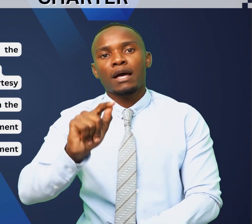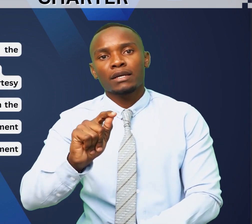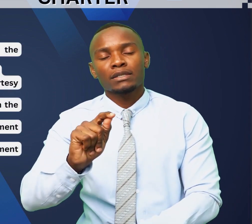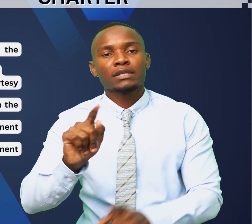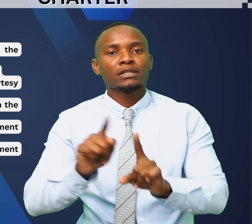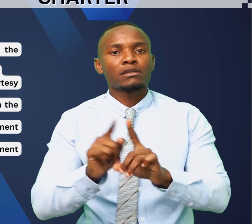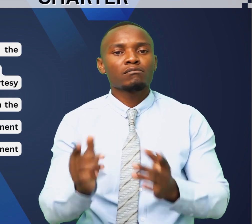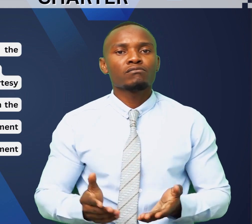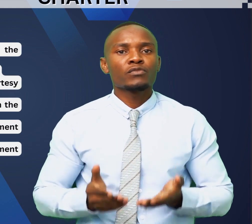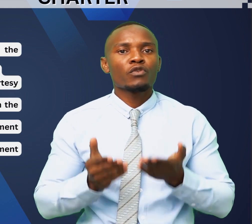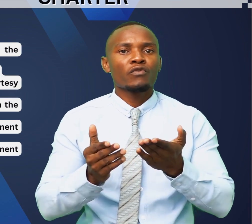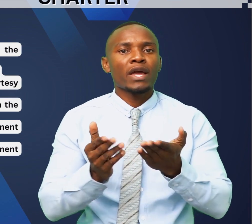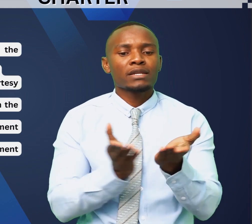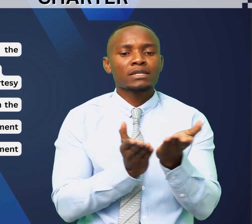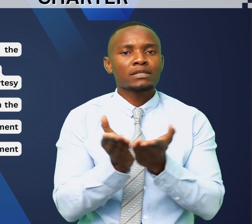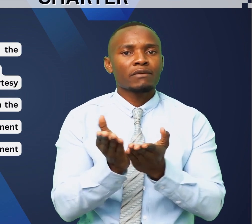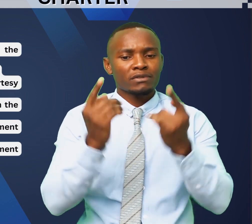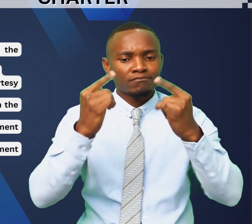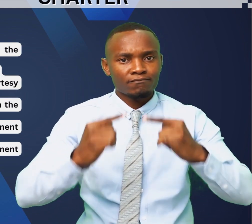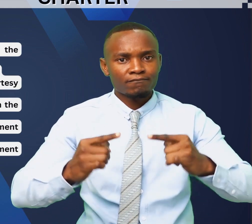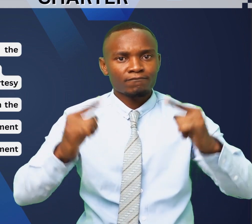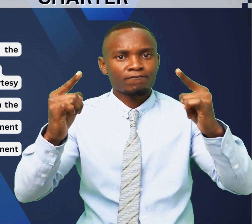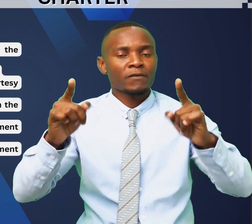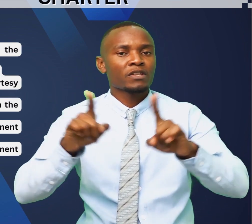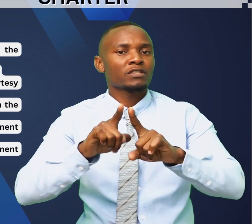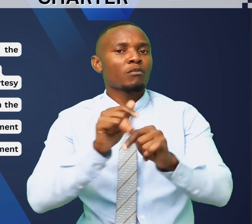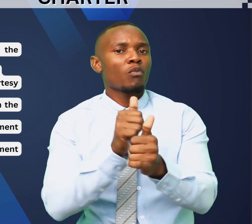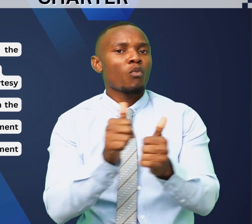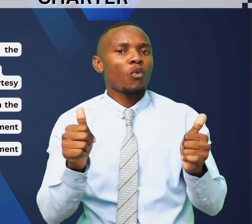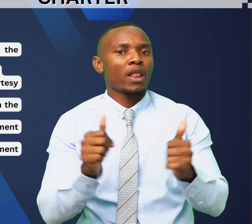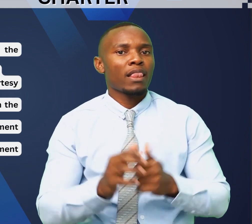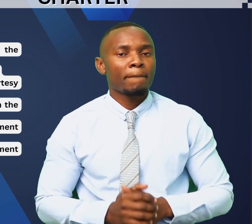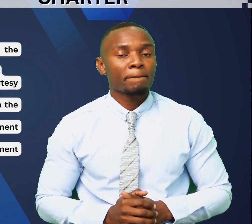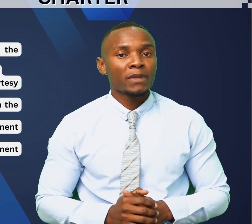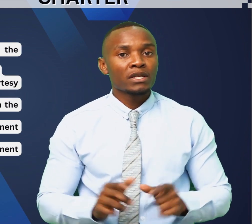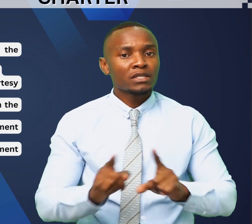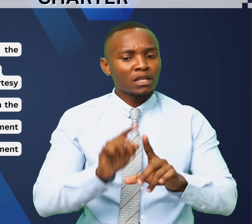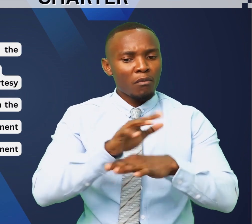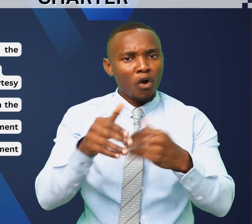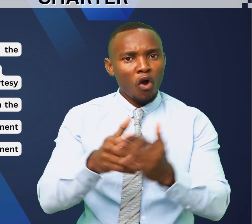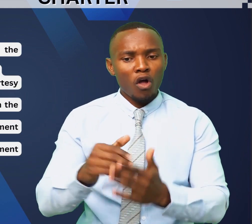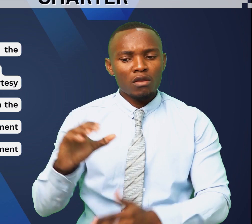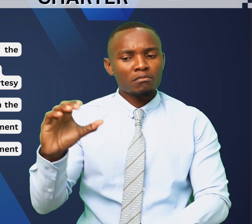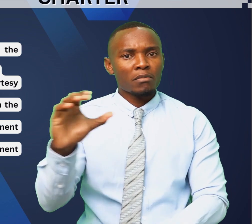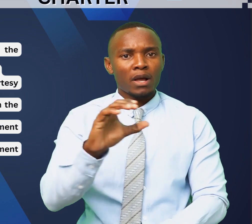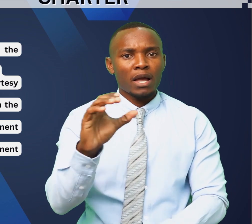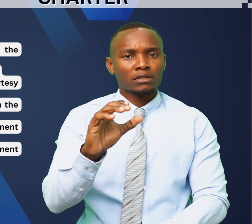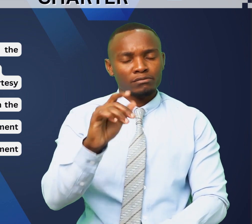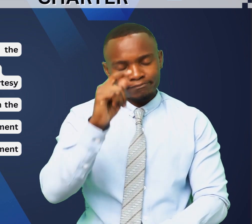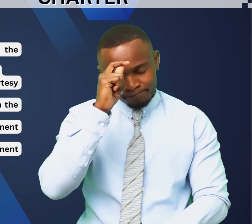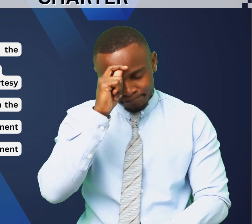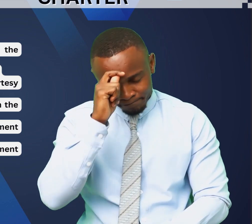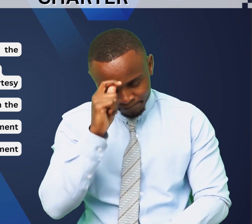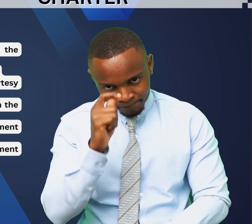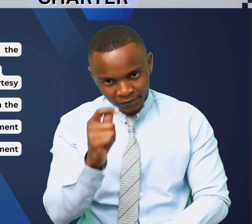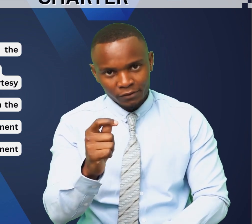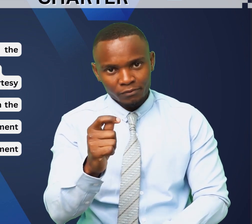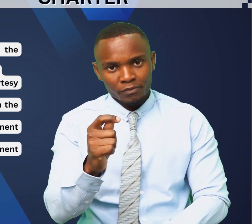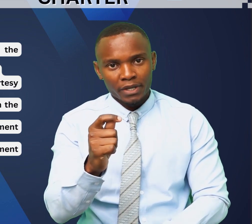provide services efficiently and effectively, handle all our customers with dignity,